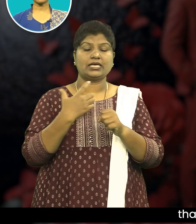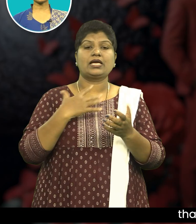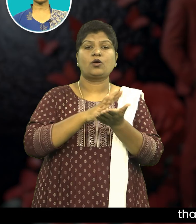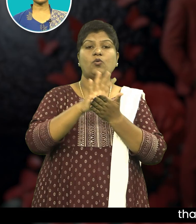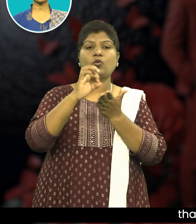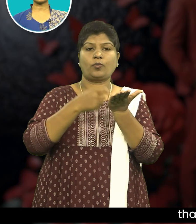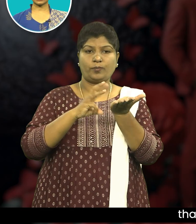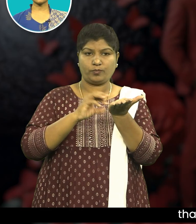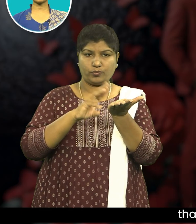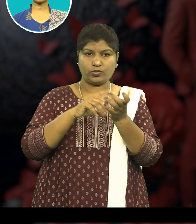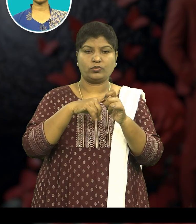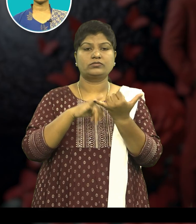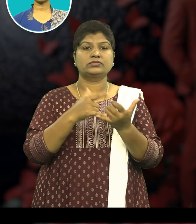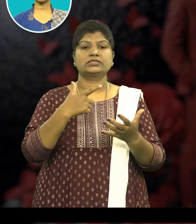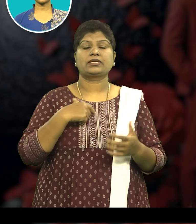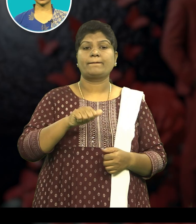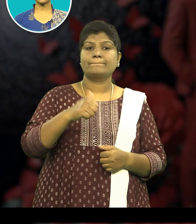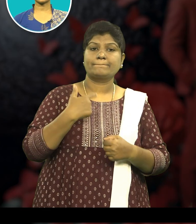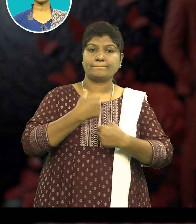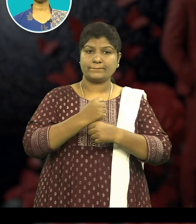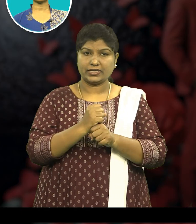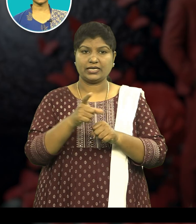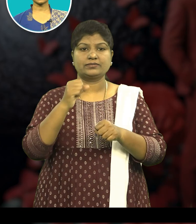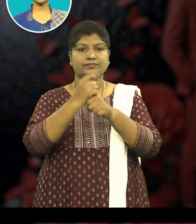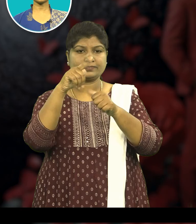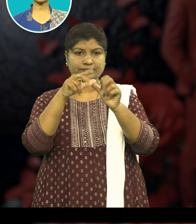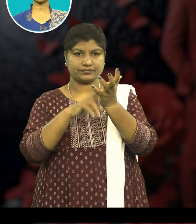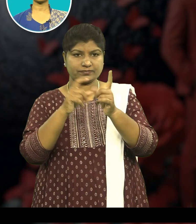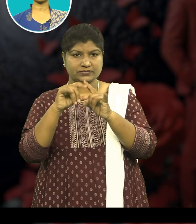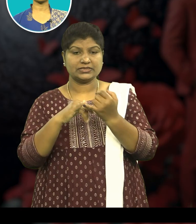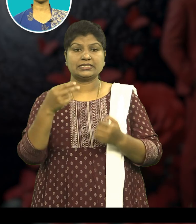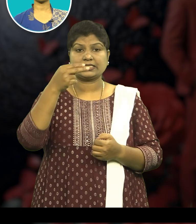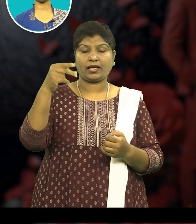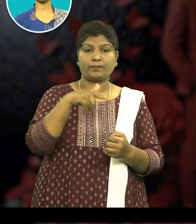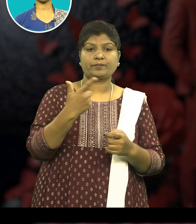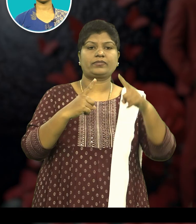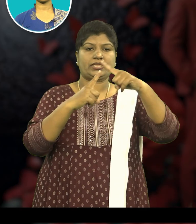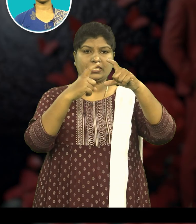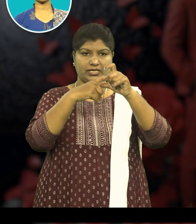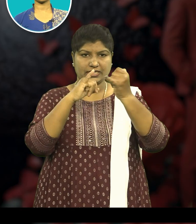that make other glands such as the testes,